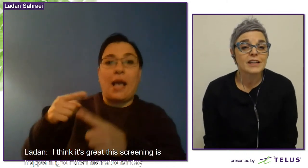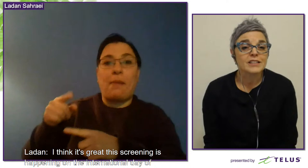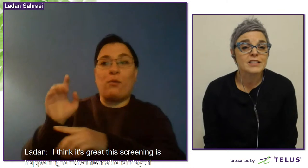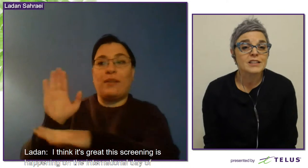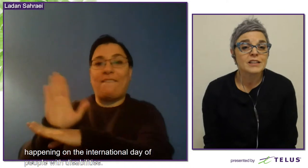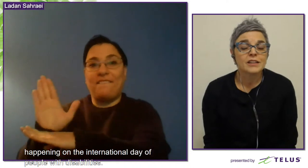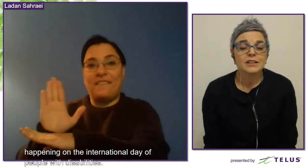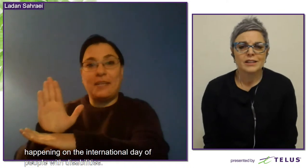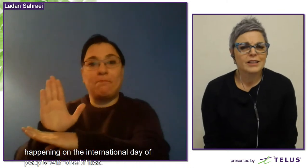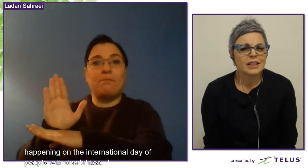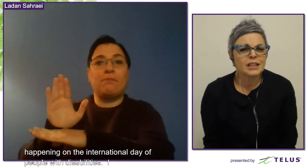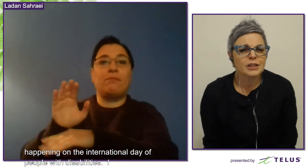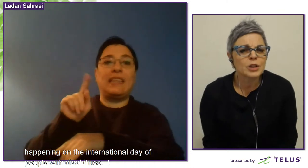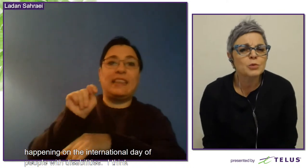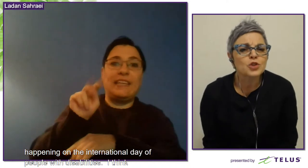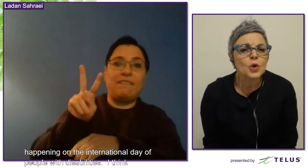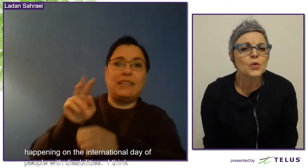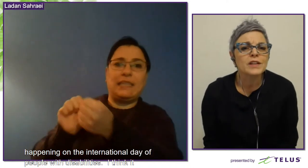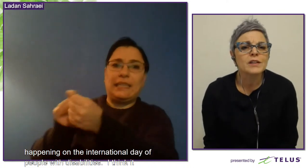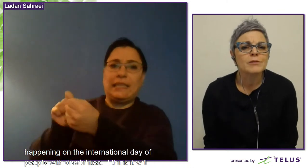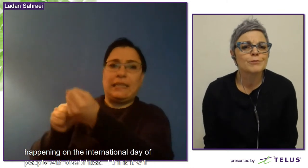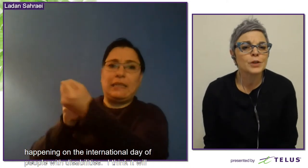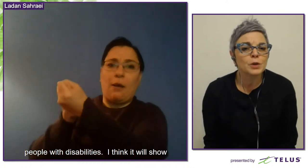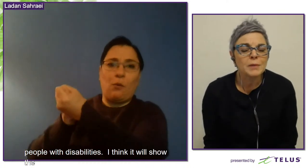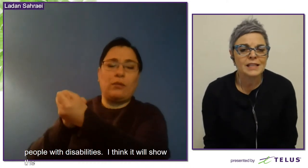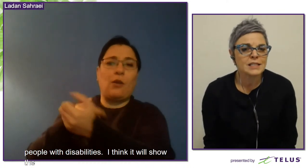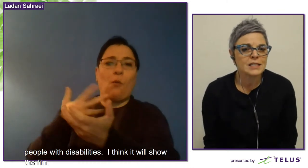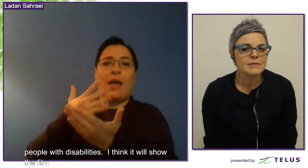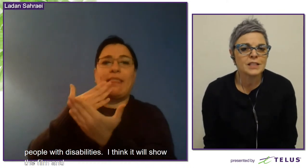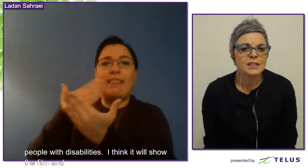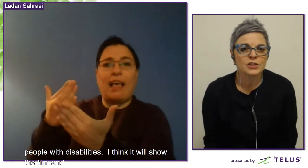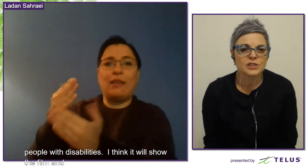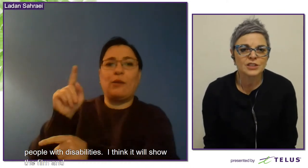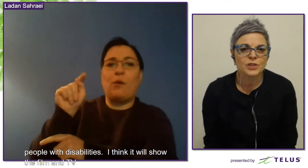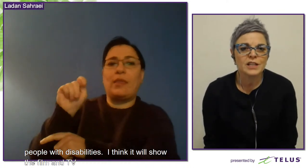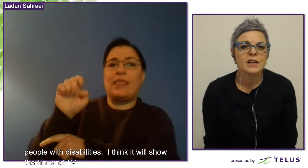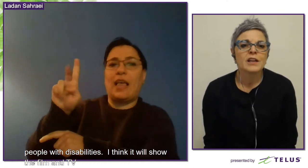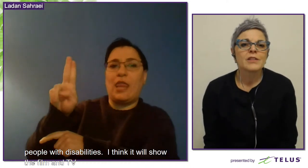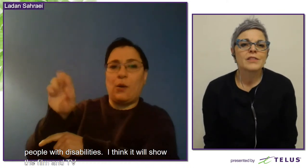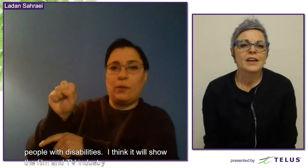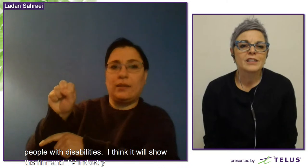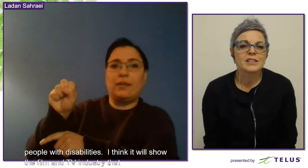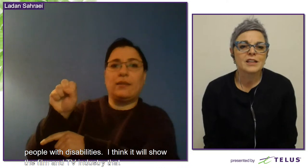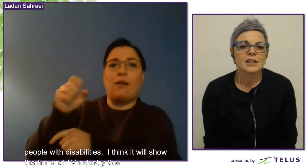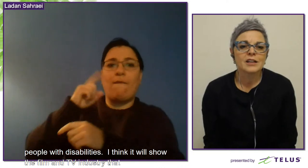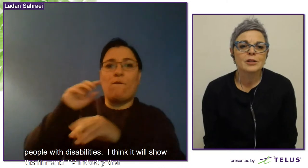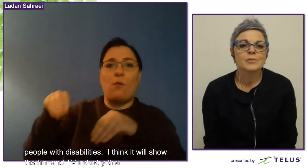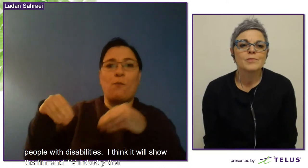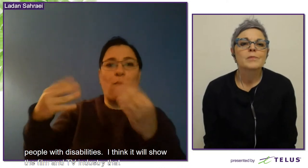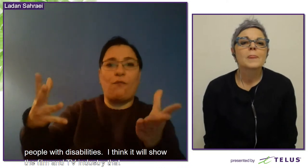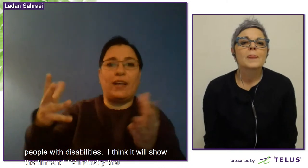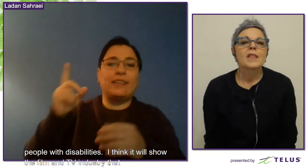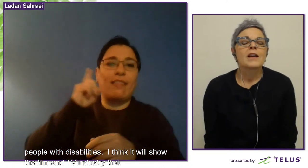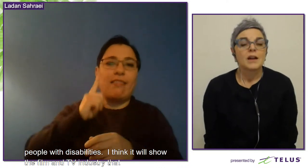think that it will show the film and TV industry that